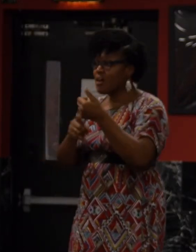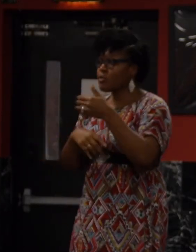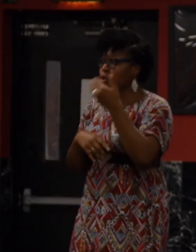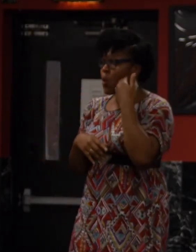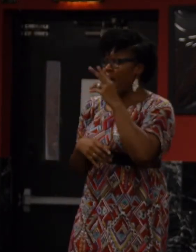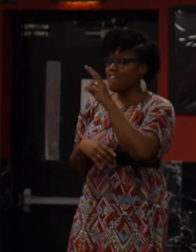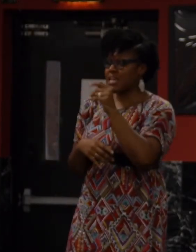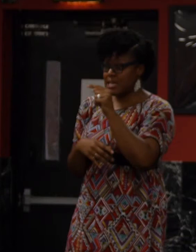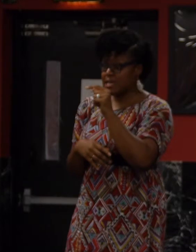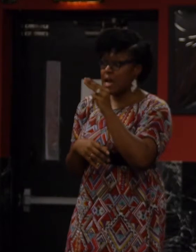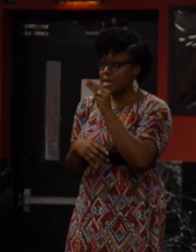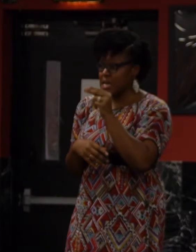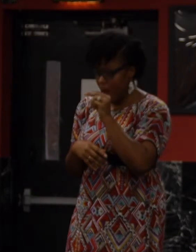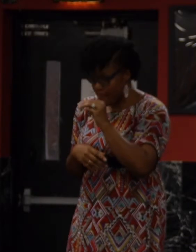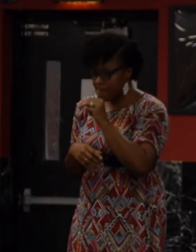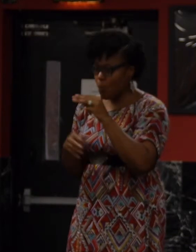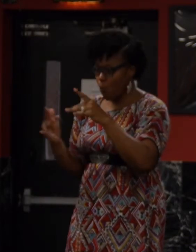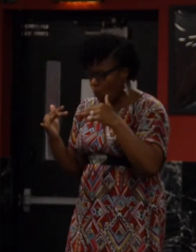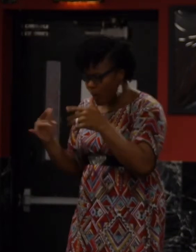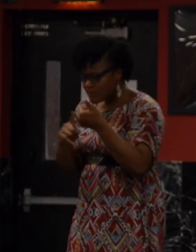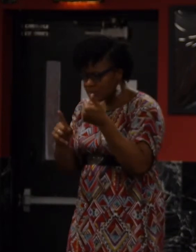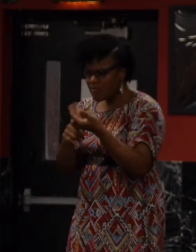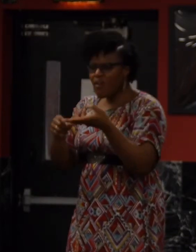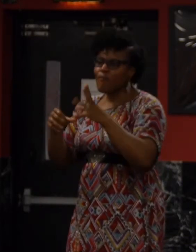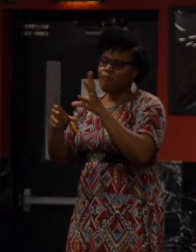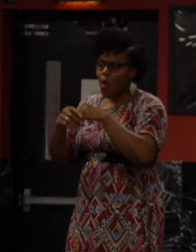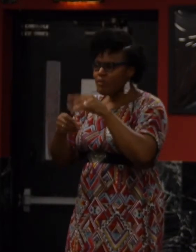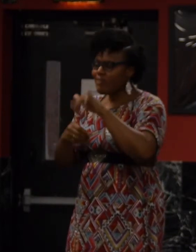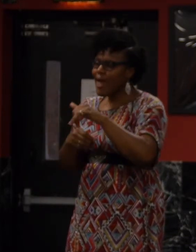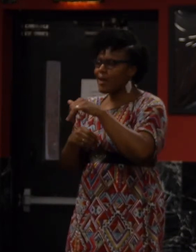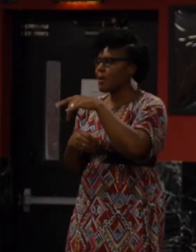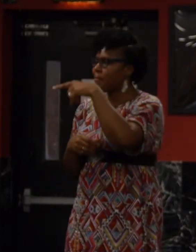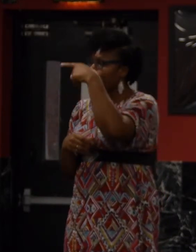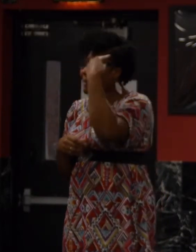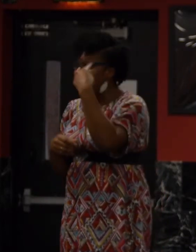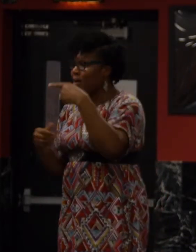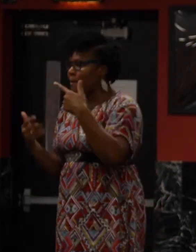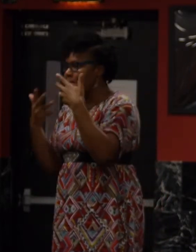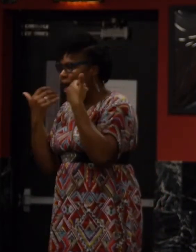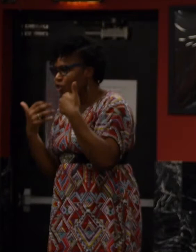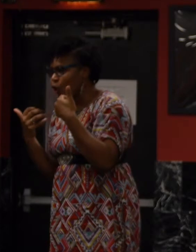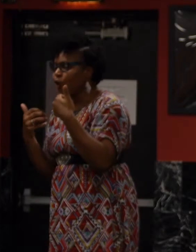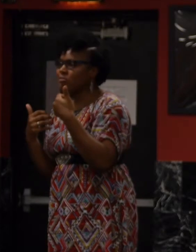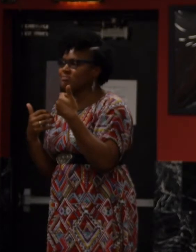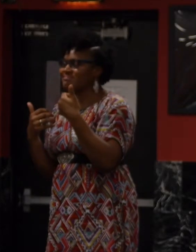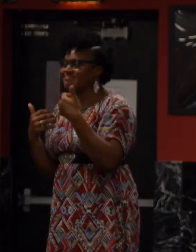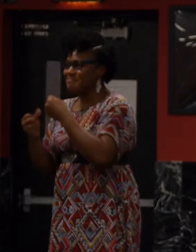Black Panther Party. Later, he was a part of the Black Liberation Army, which was an armed clandestine group. It was an underground